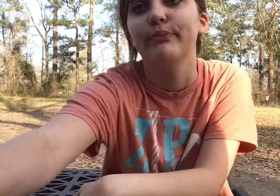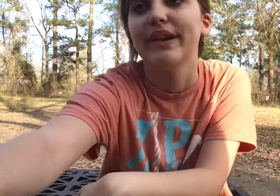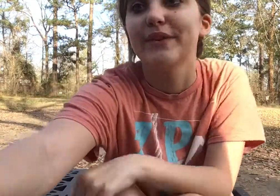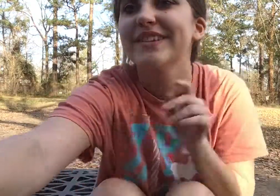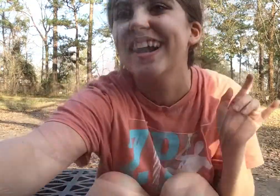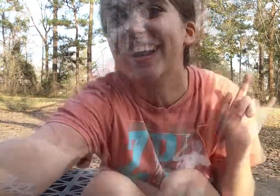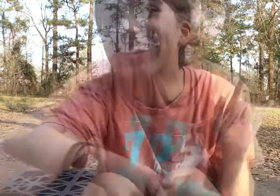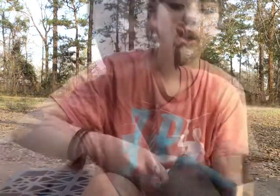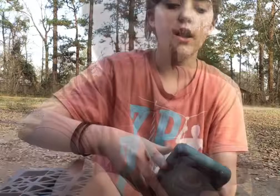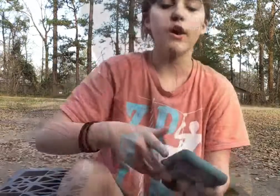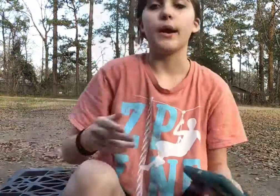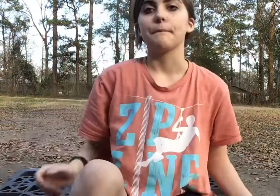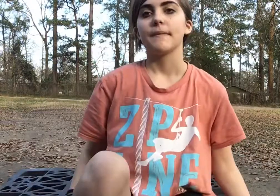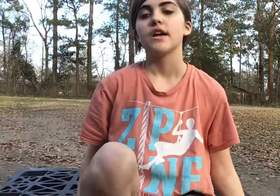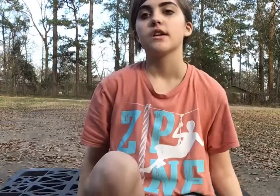Whatever. Okay. Okay.